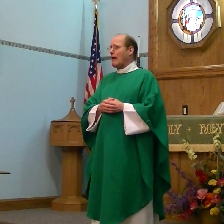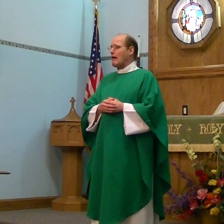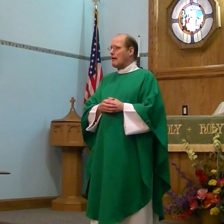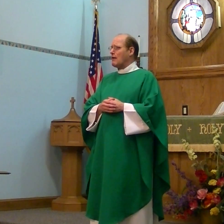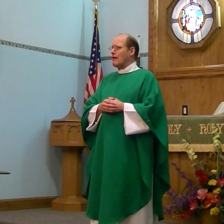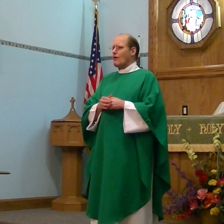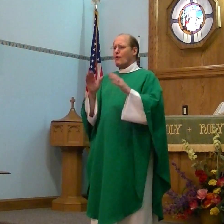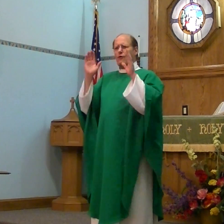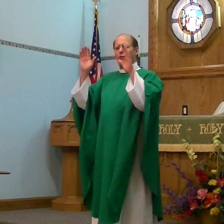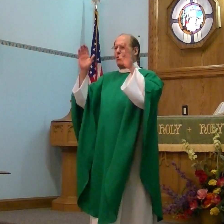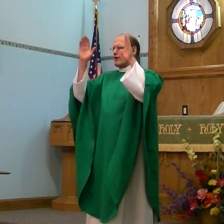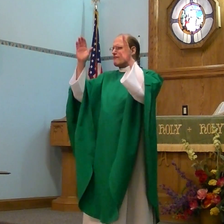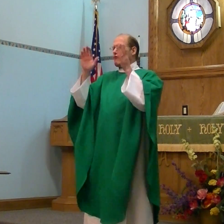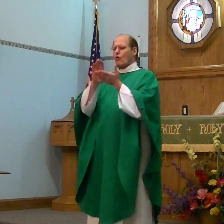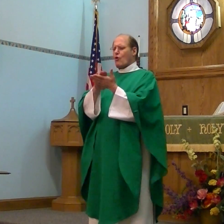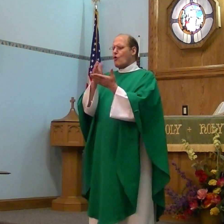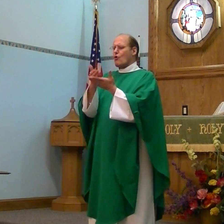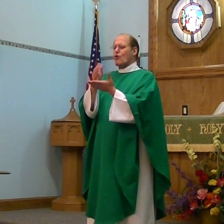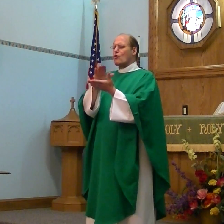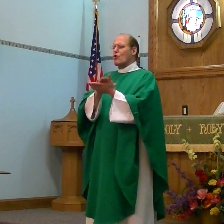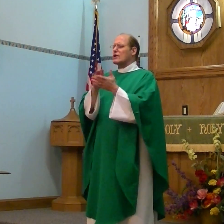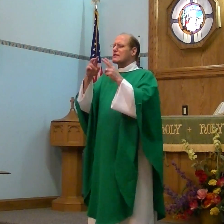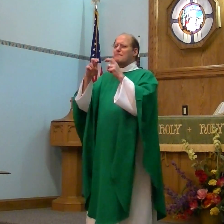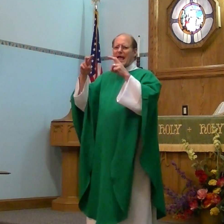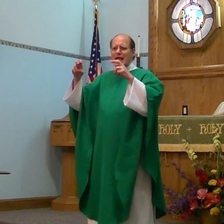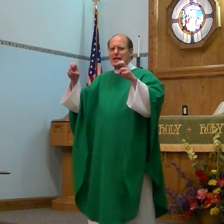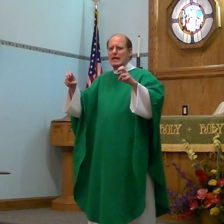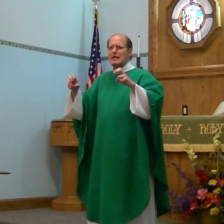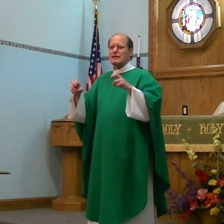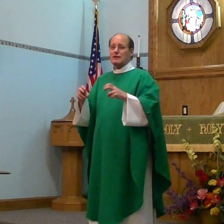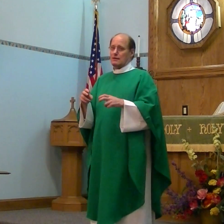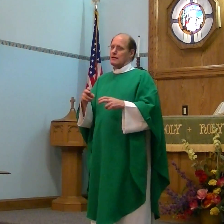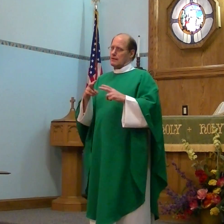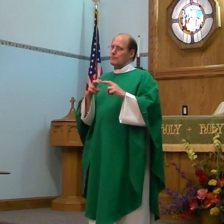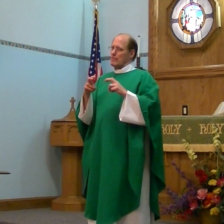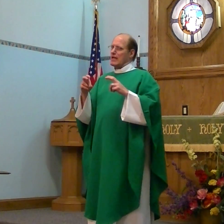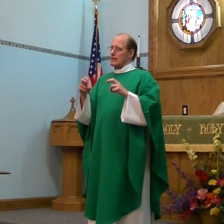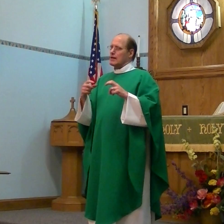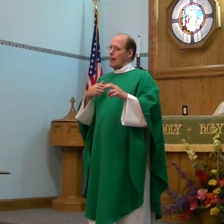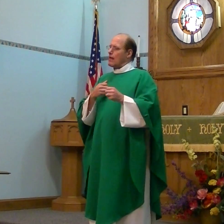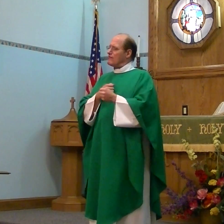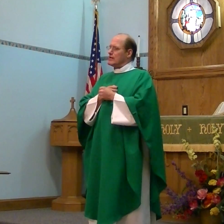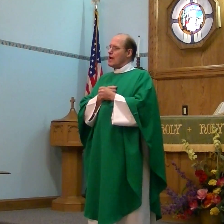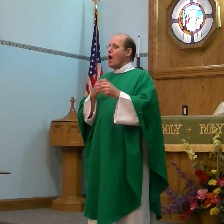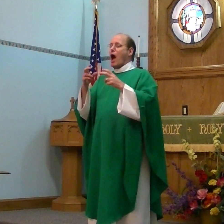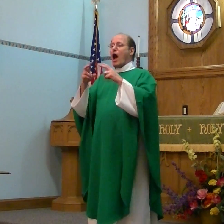wonderful, cooked the bacon, bacon, the